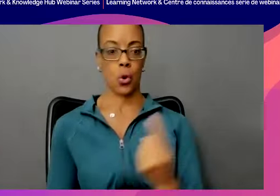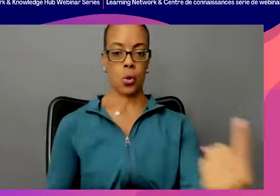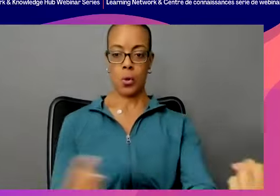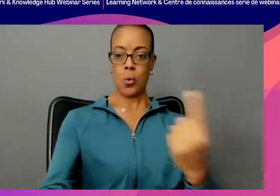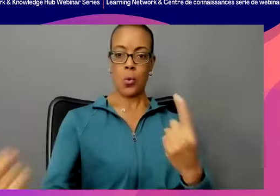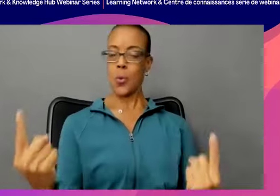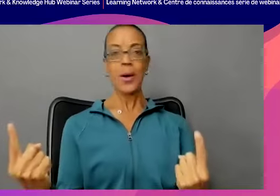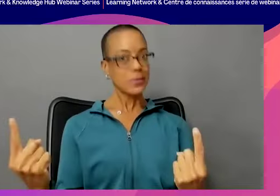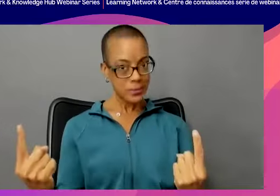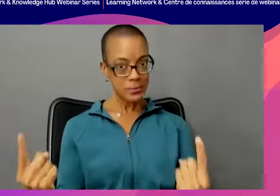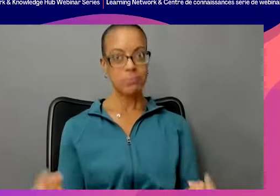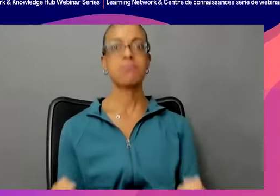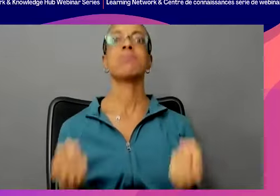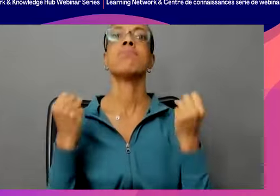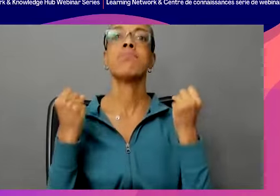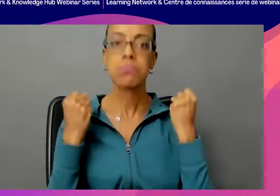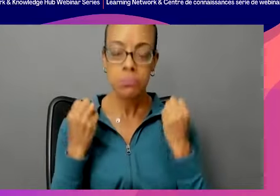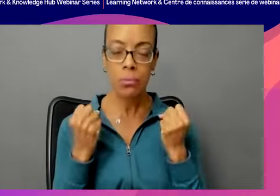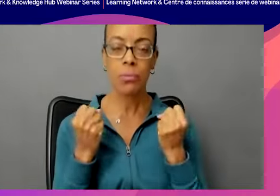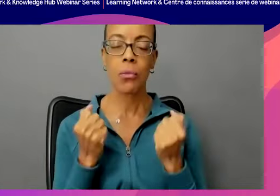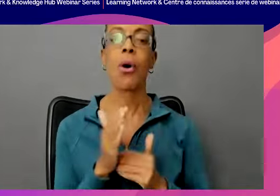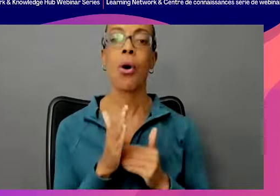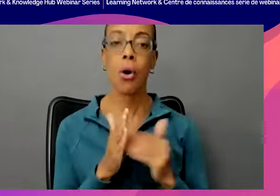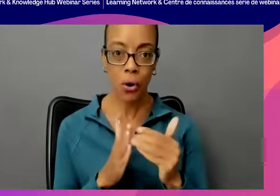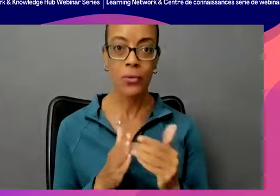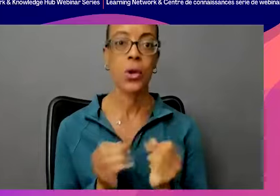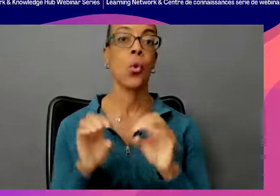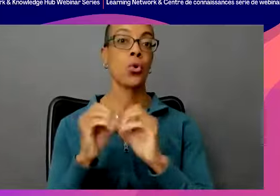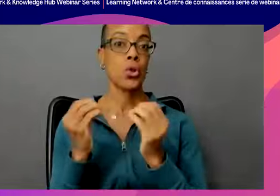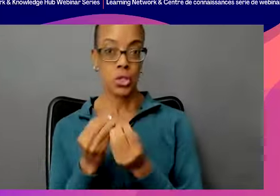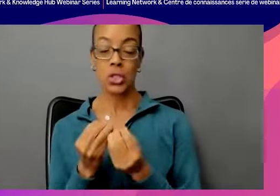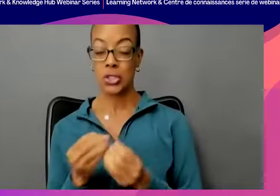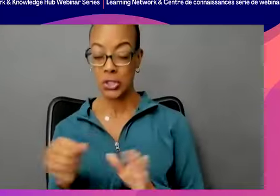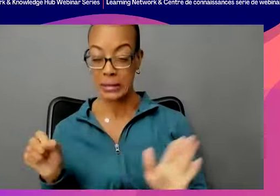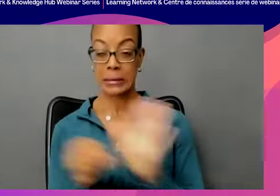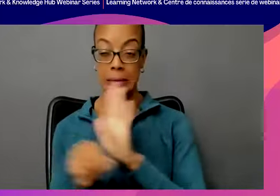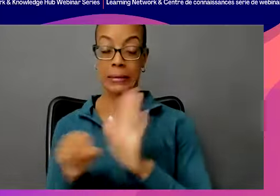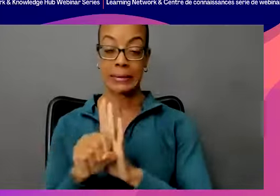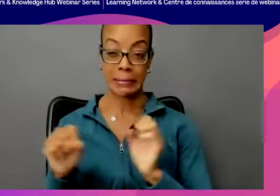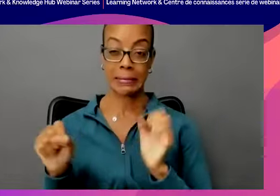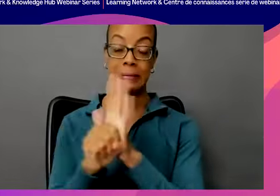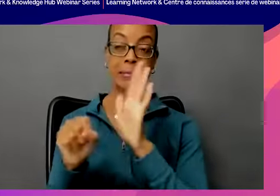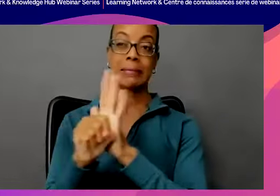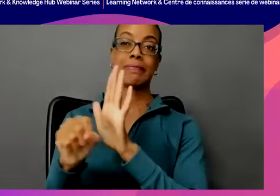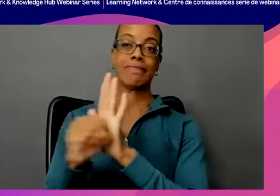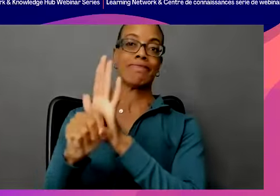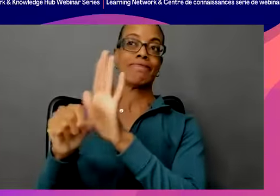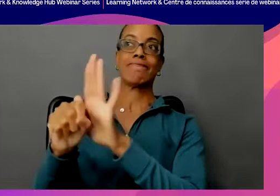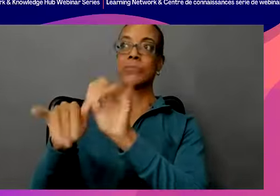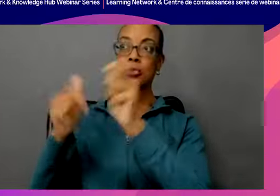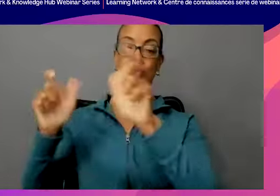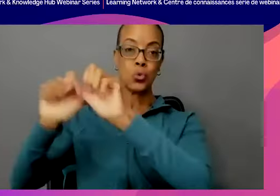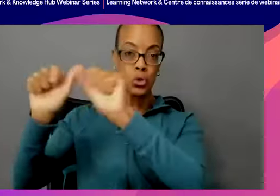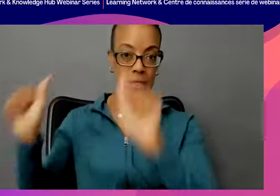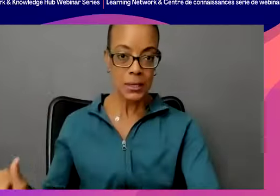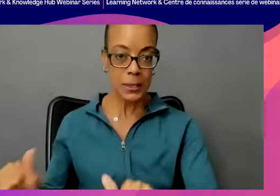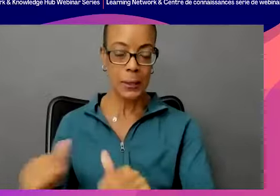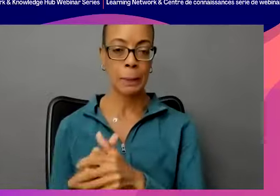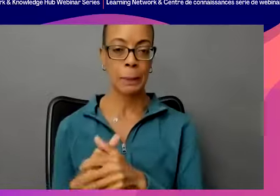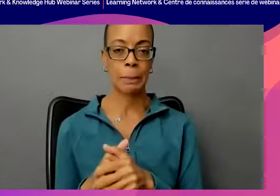often this work is done in isolation as organizations that are fighting a much larger system are trying not to draw attention to their